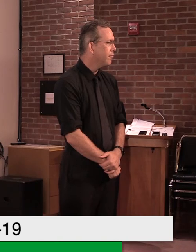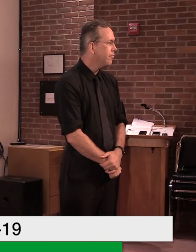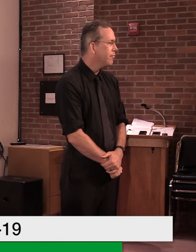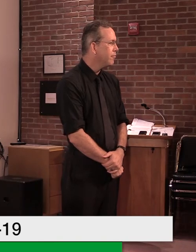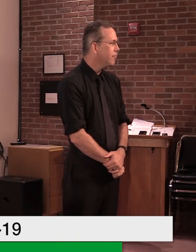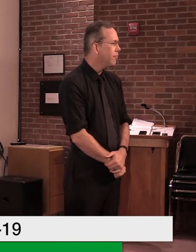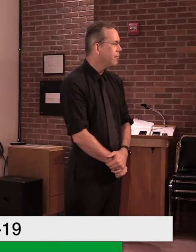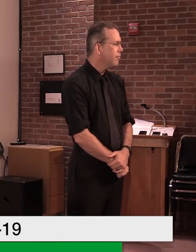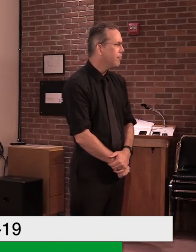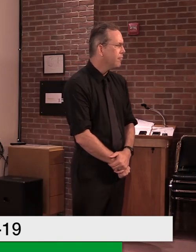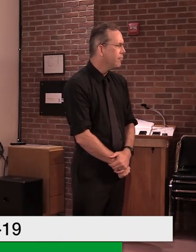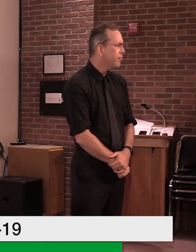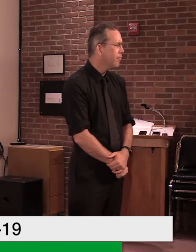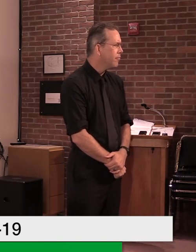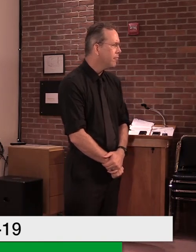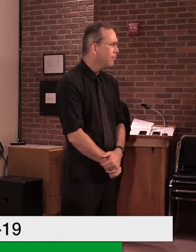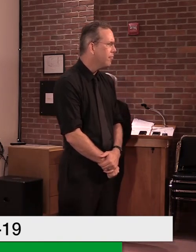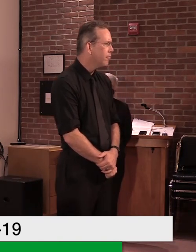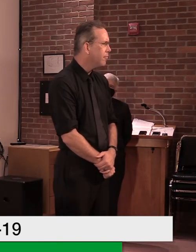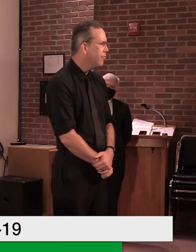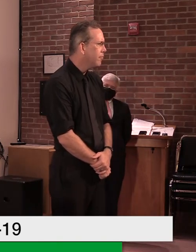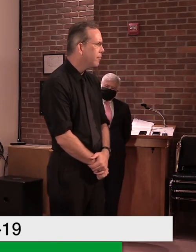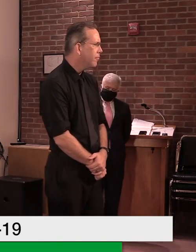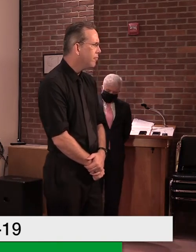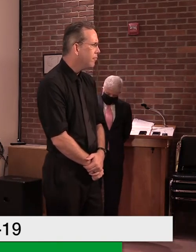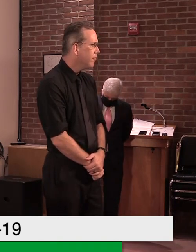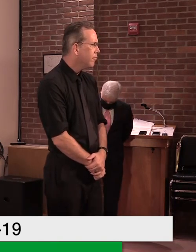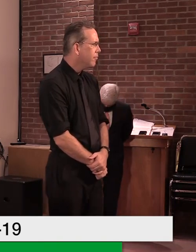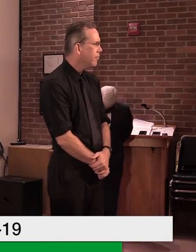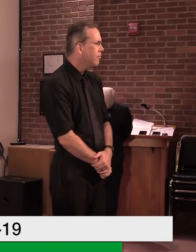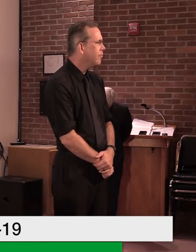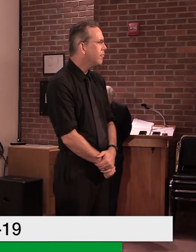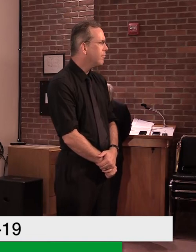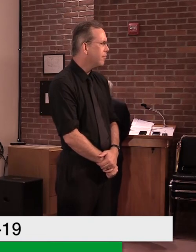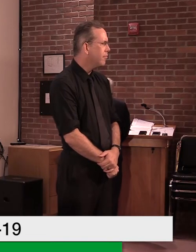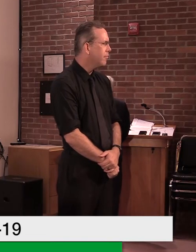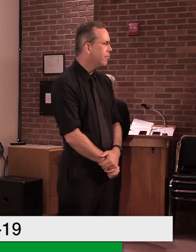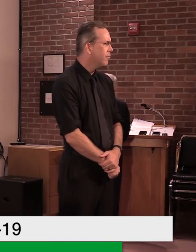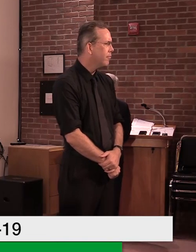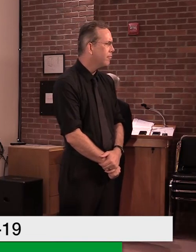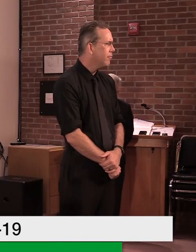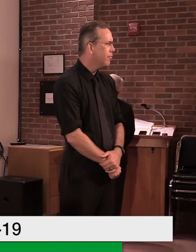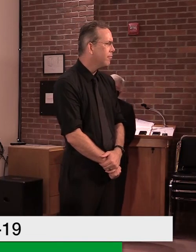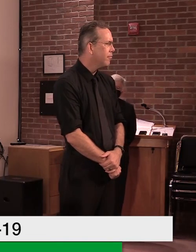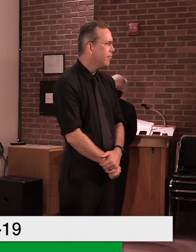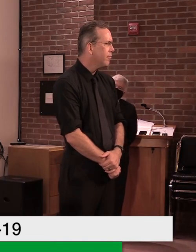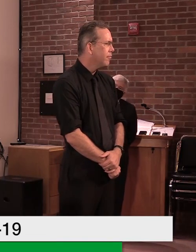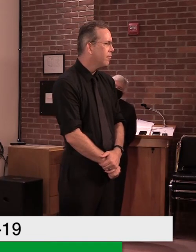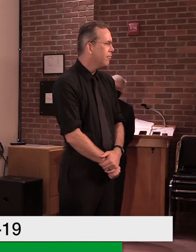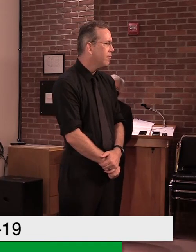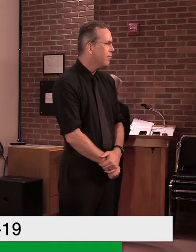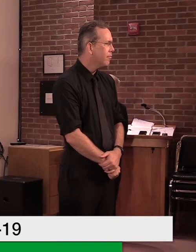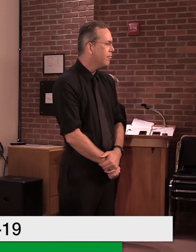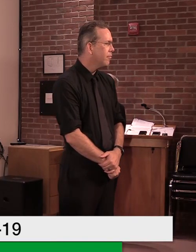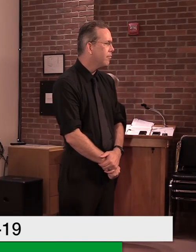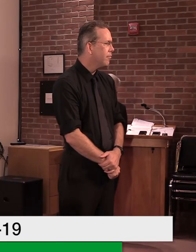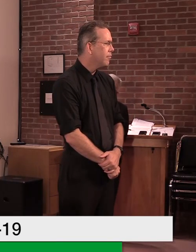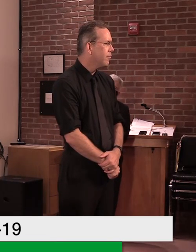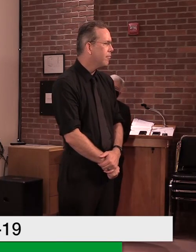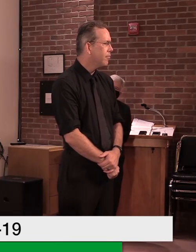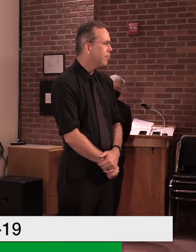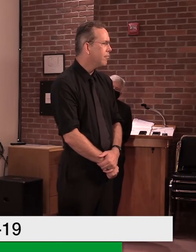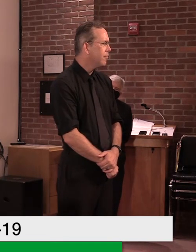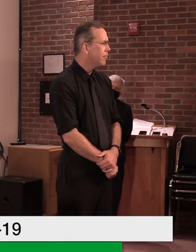someone who doesn't wear a mask and they don't know whether that person has a medical condition or not? Would you counsel them